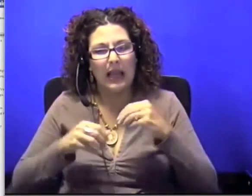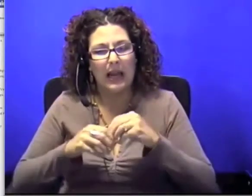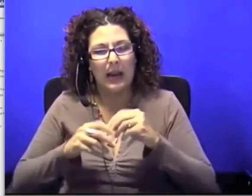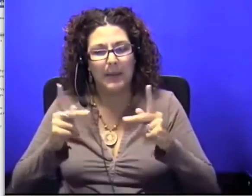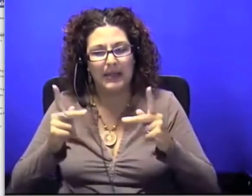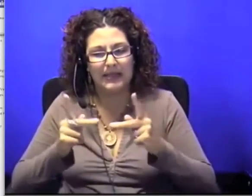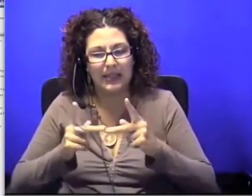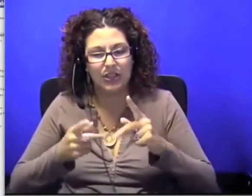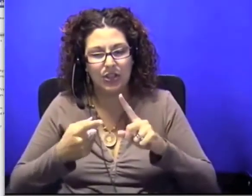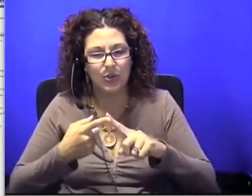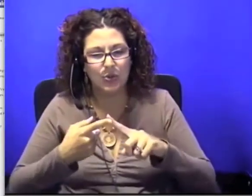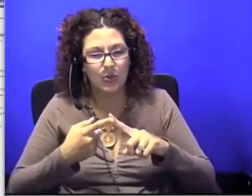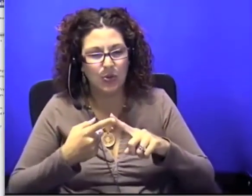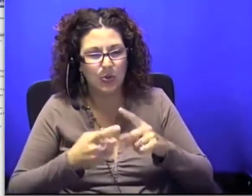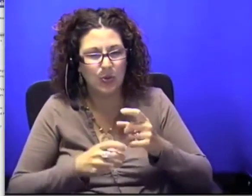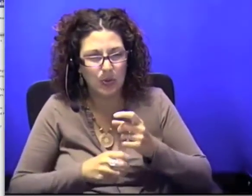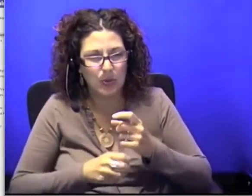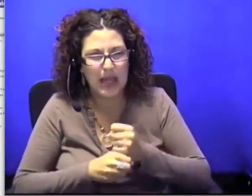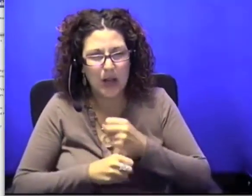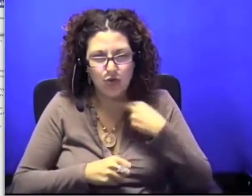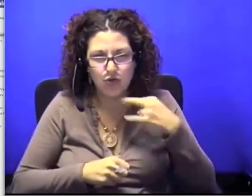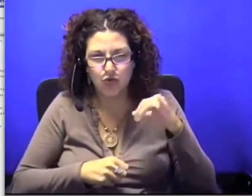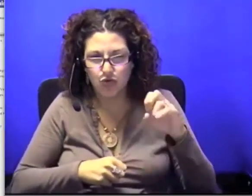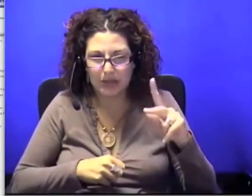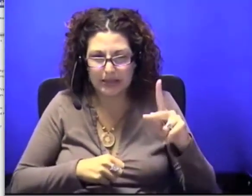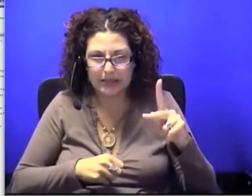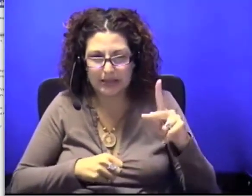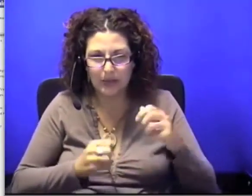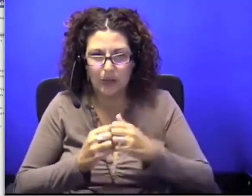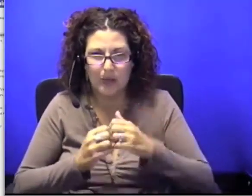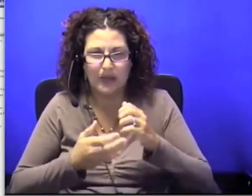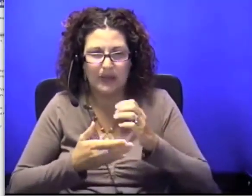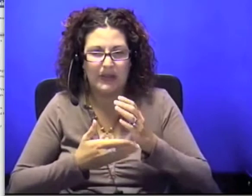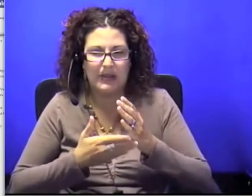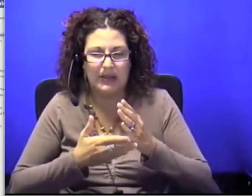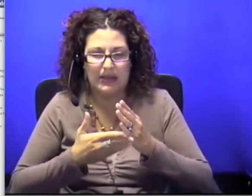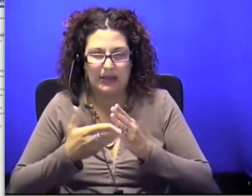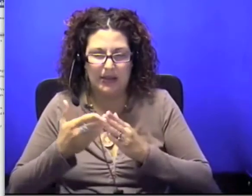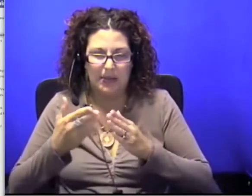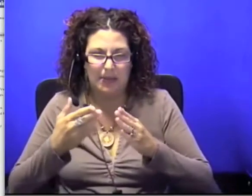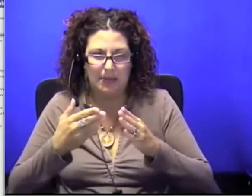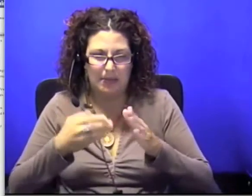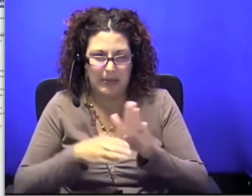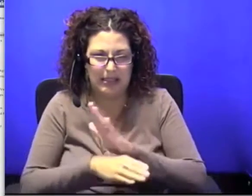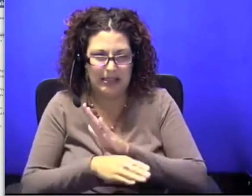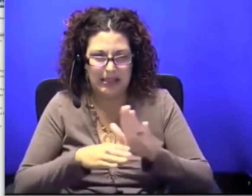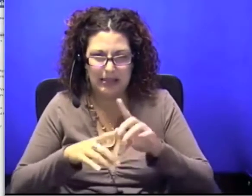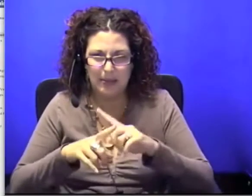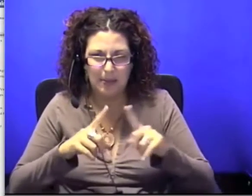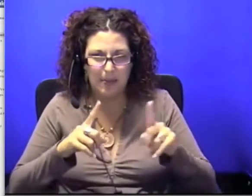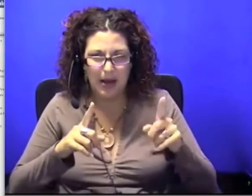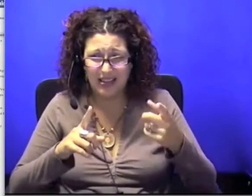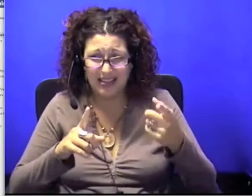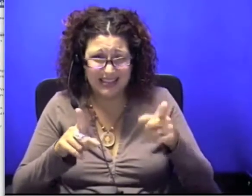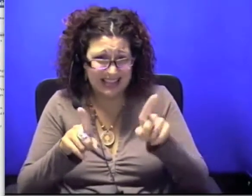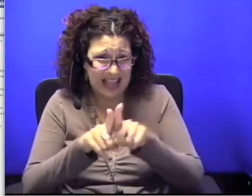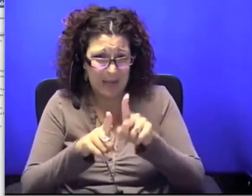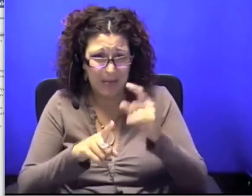allows us to be in a position to take a little bit of a risk with some of these types of businesses, but it would be no different in a